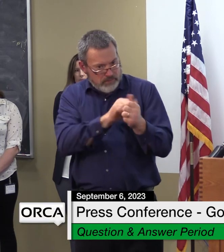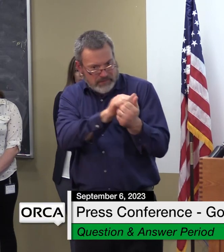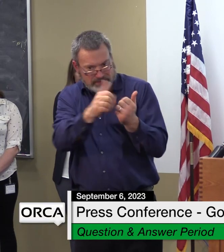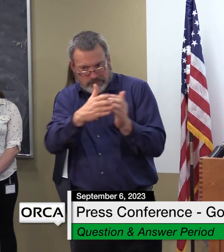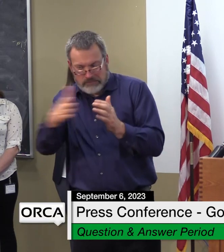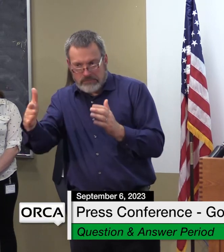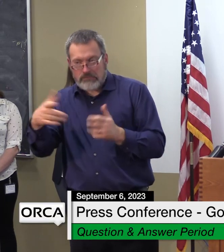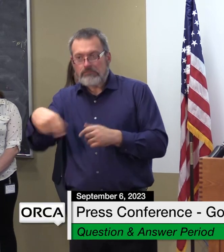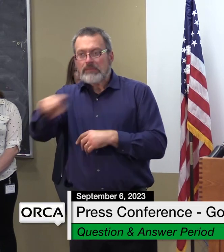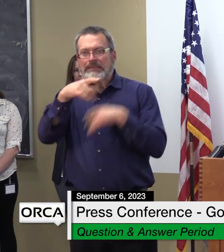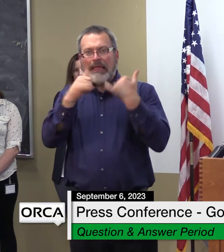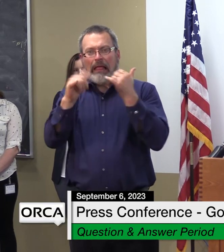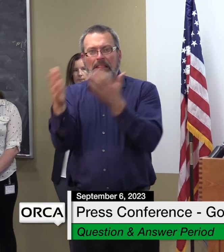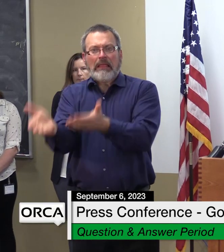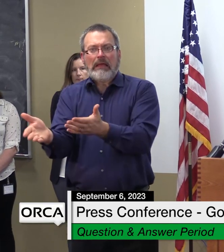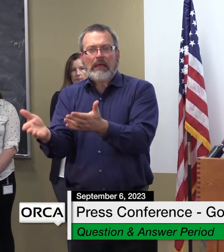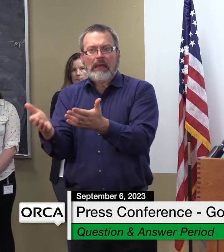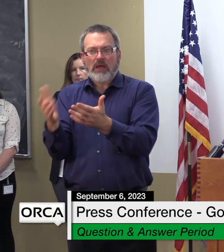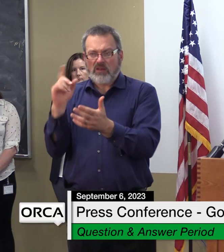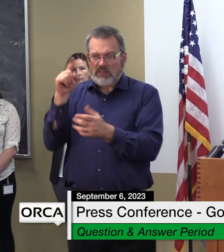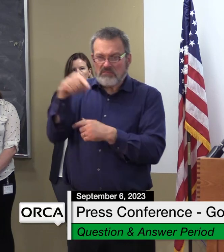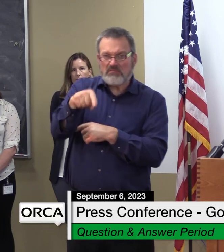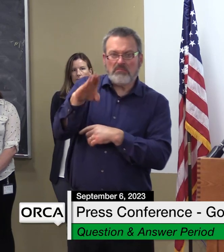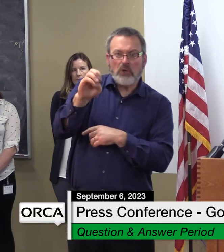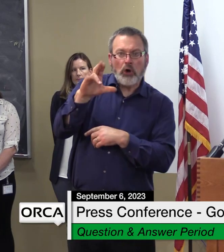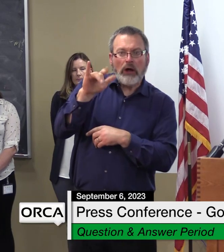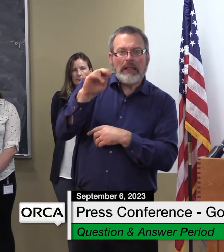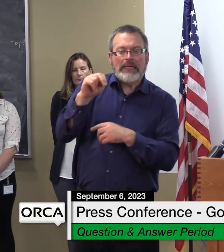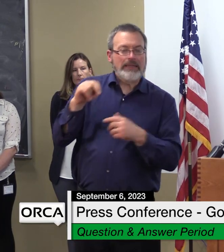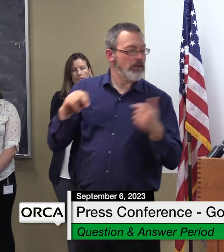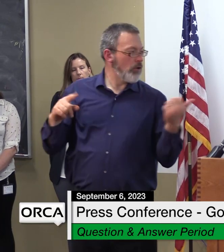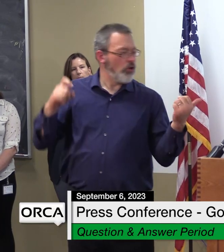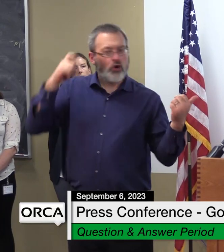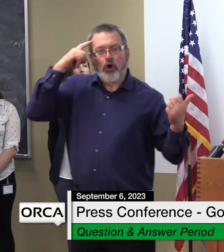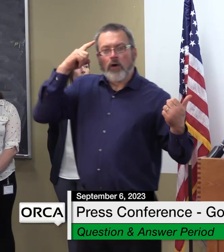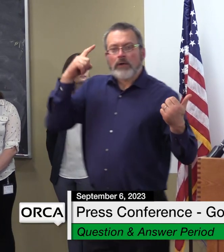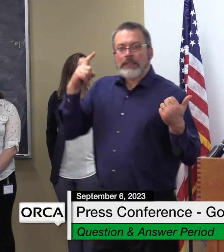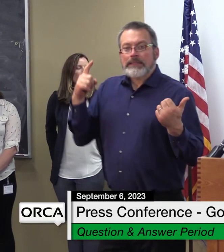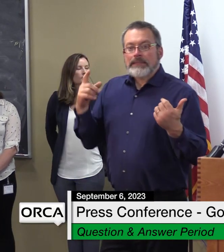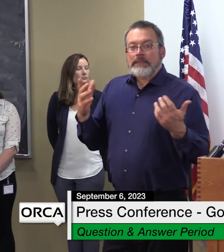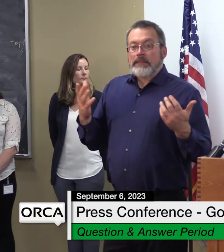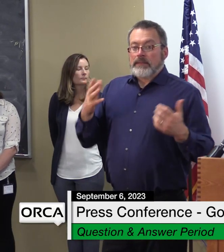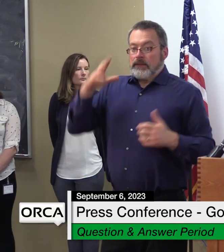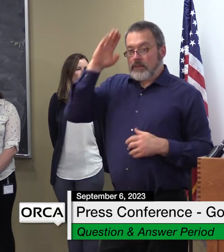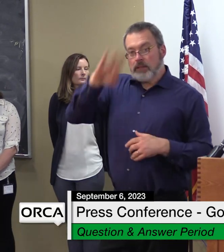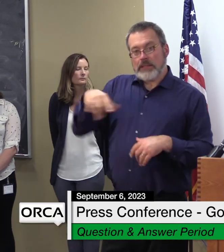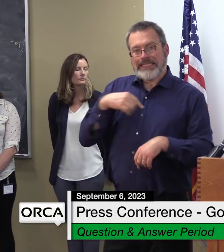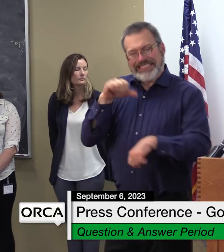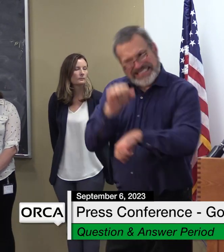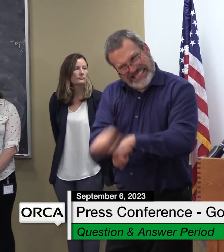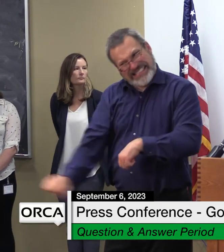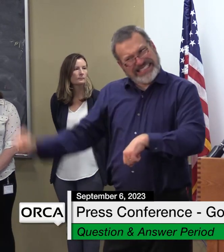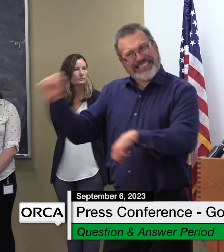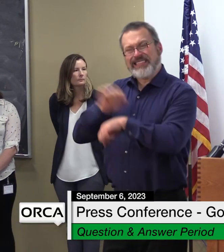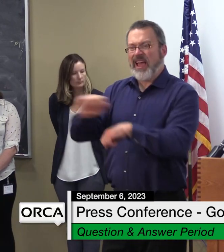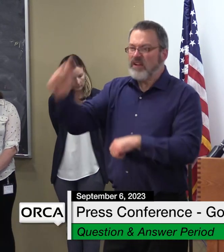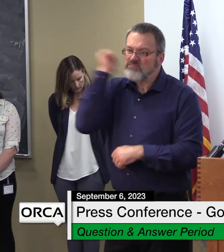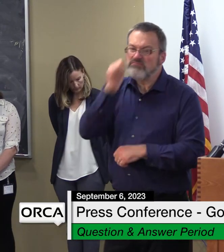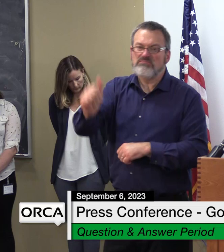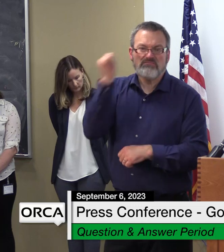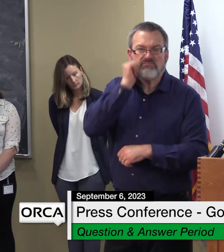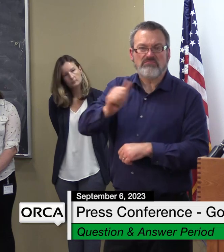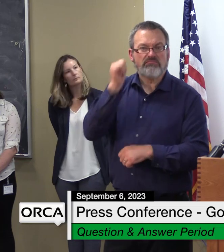update on where we stand? We're working on that almost on a daily basis. It's a bit frustrating from my